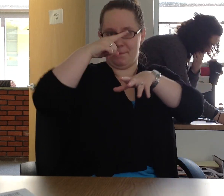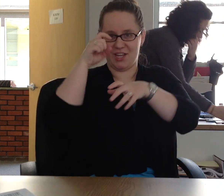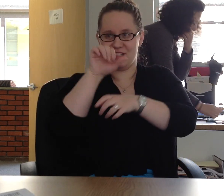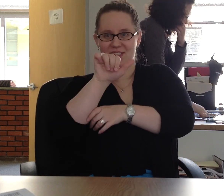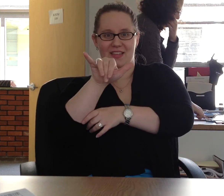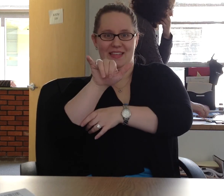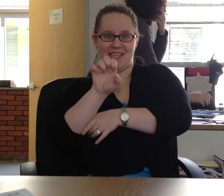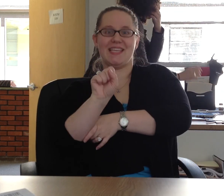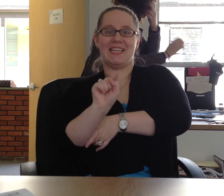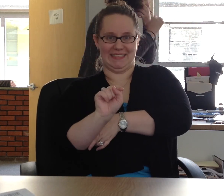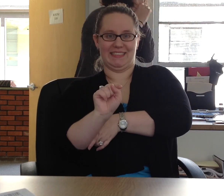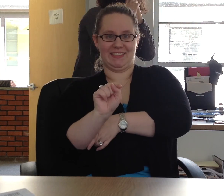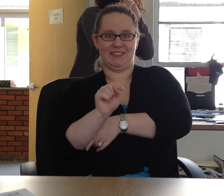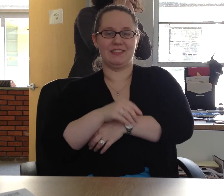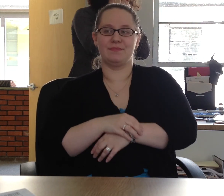Is it on the J?